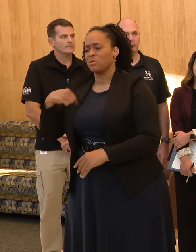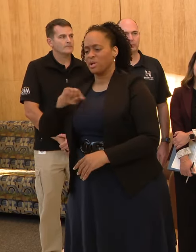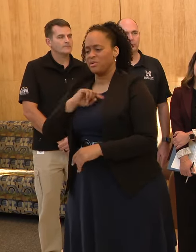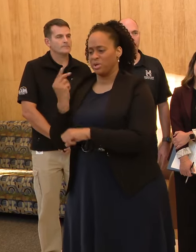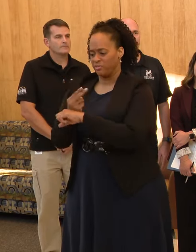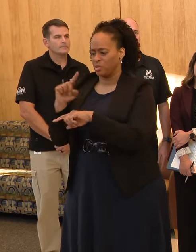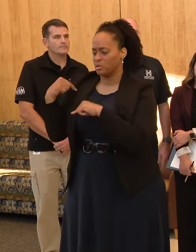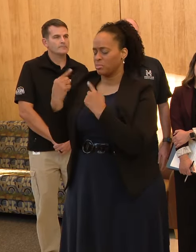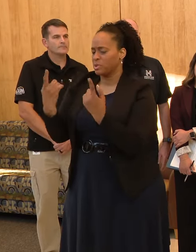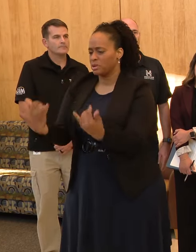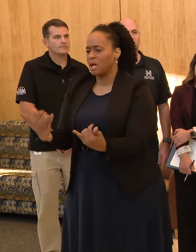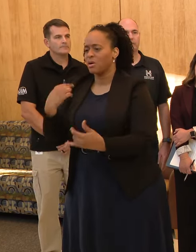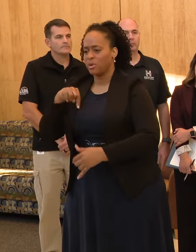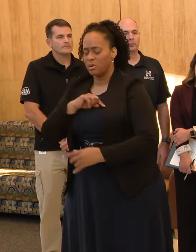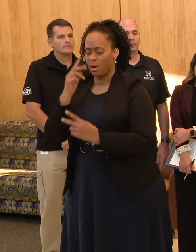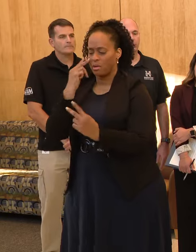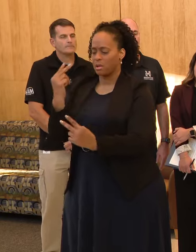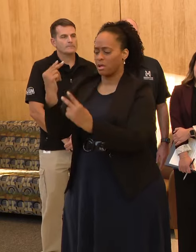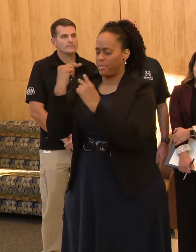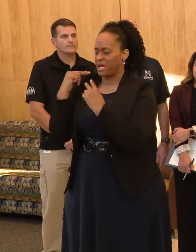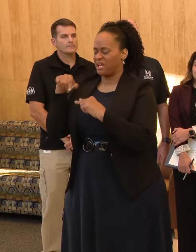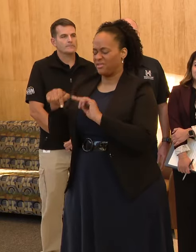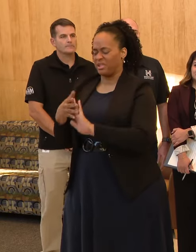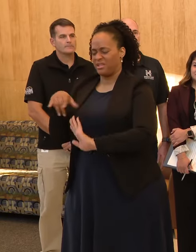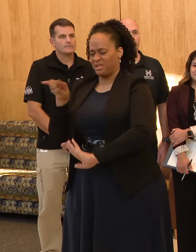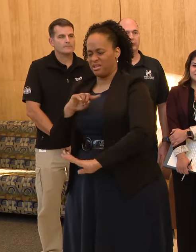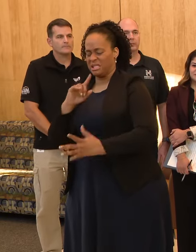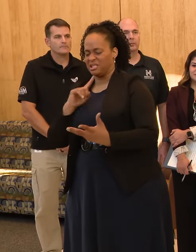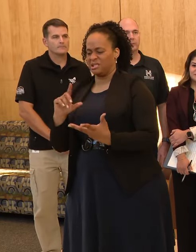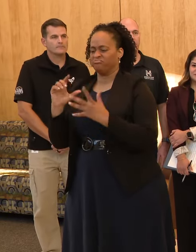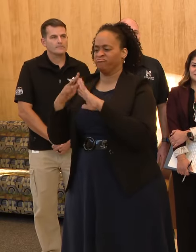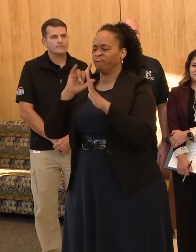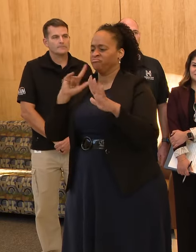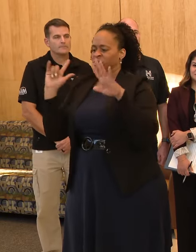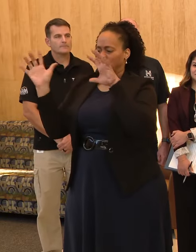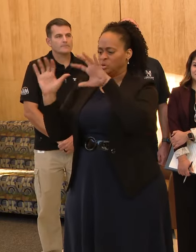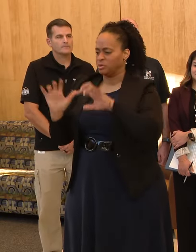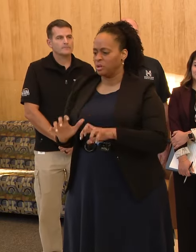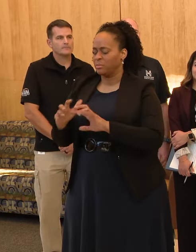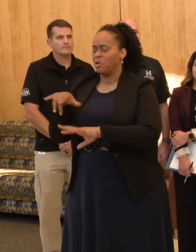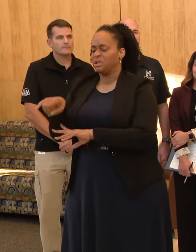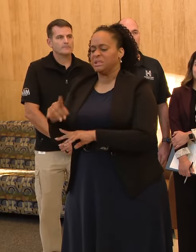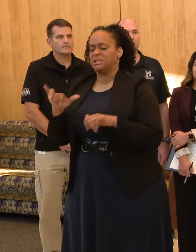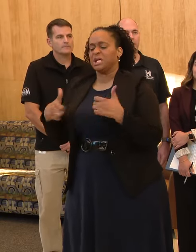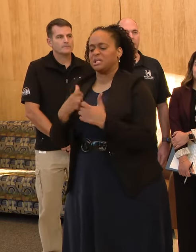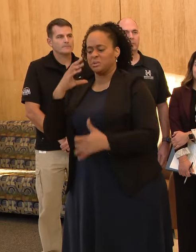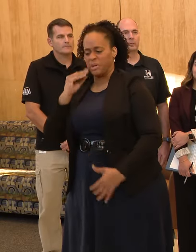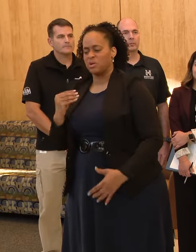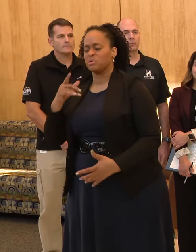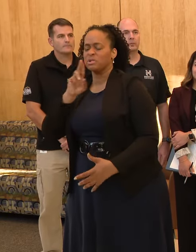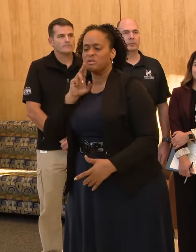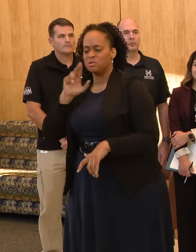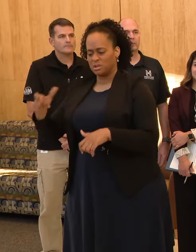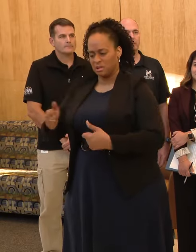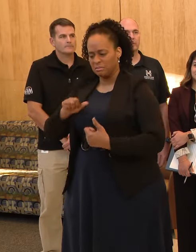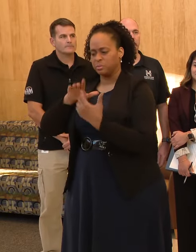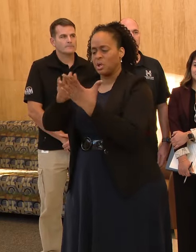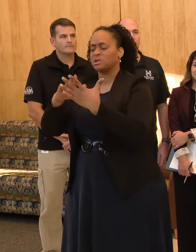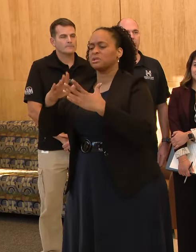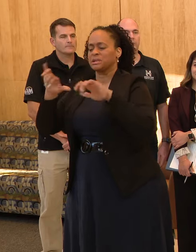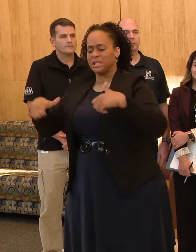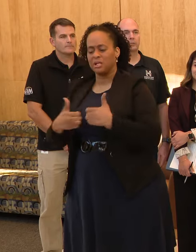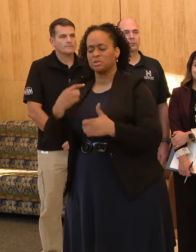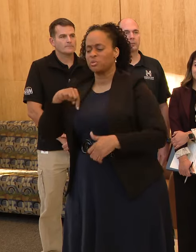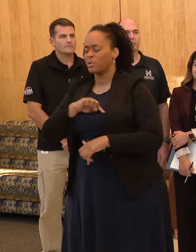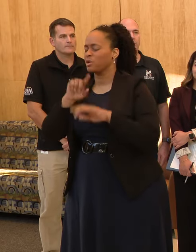this point, we're going to look back at this storm as a challenging experience where Houston met its challenge. We're a great